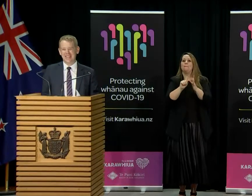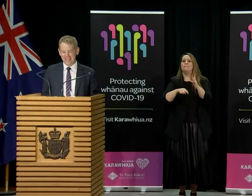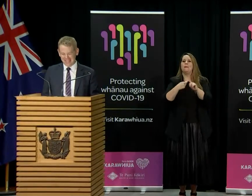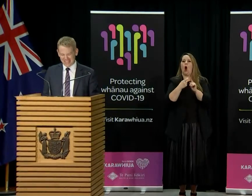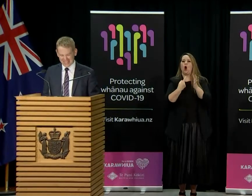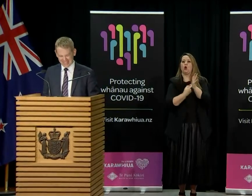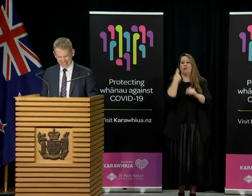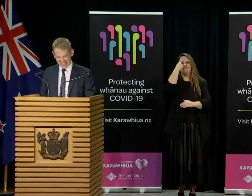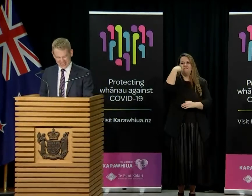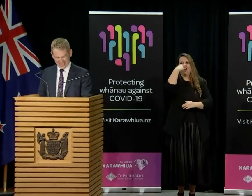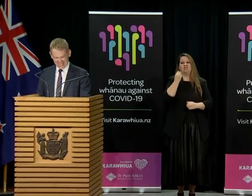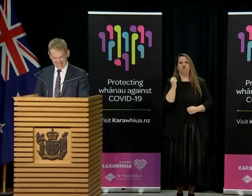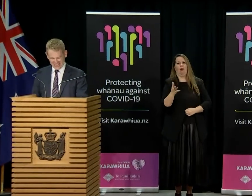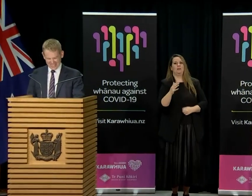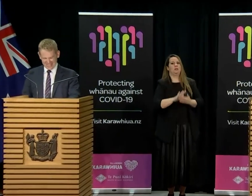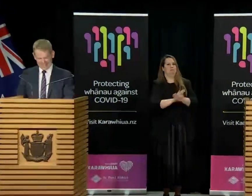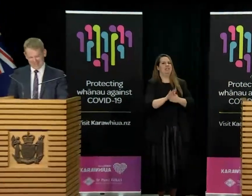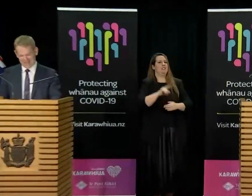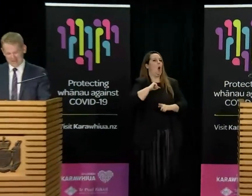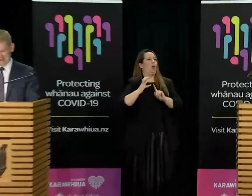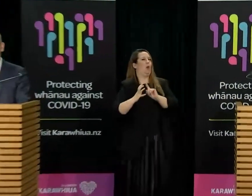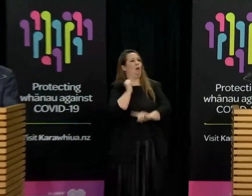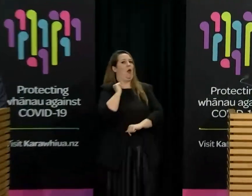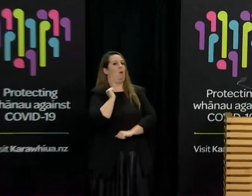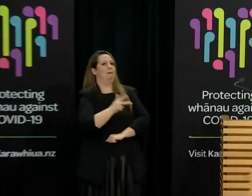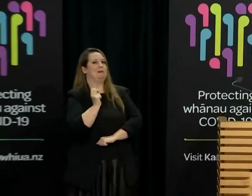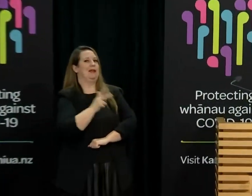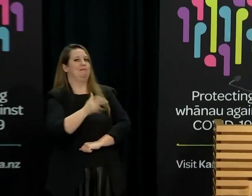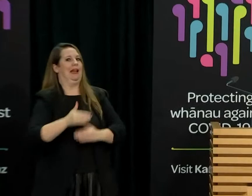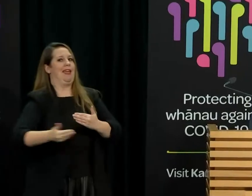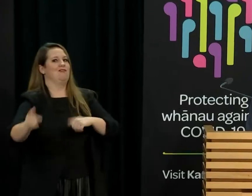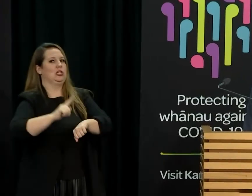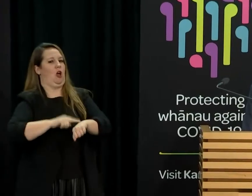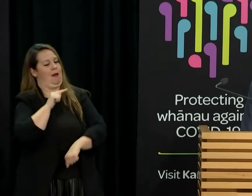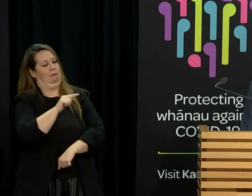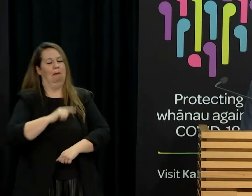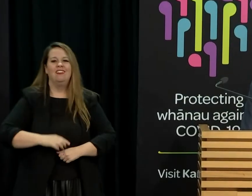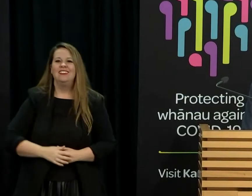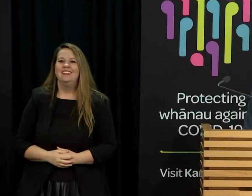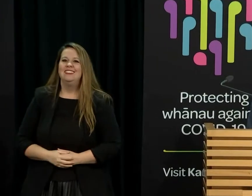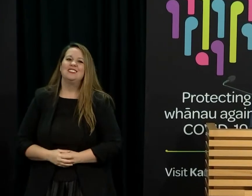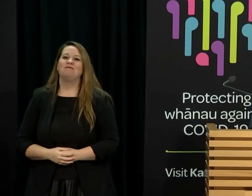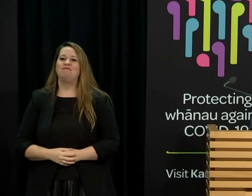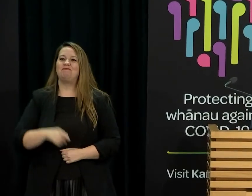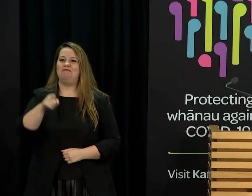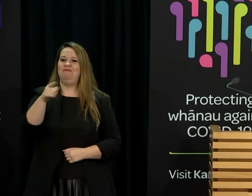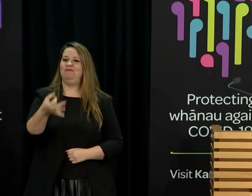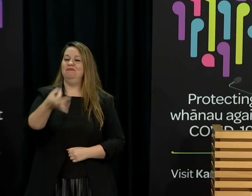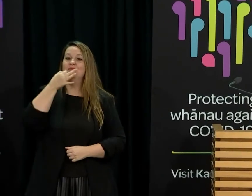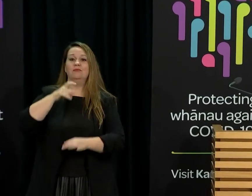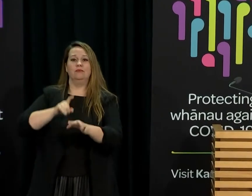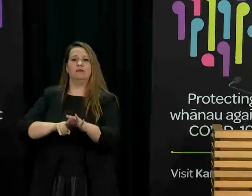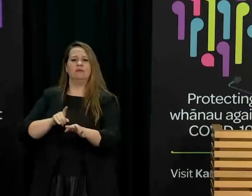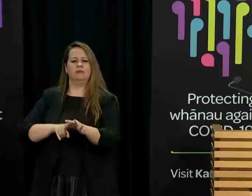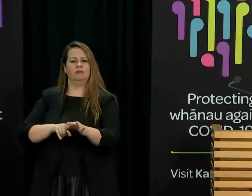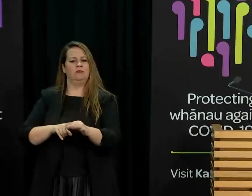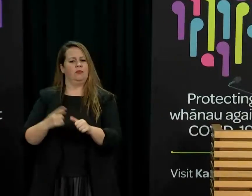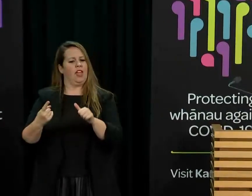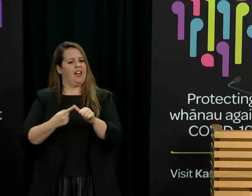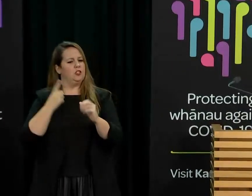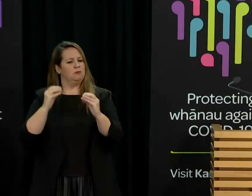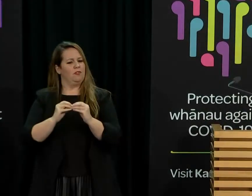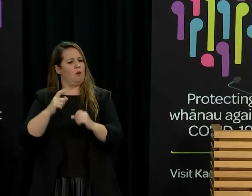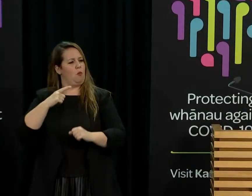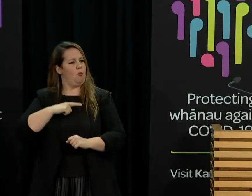Dr. Bloomfield, why are you leaving early? And when you reflect back on the last 2 years, how are you